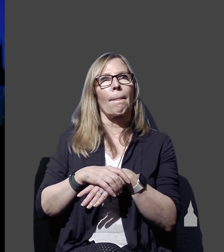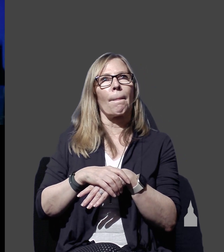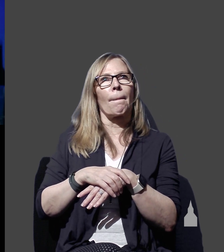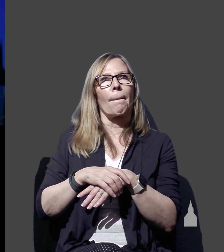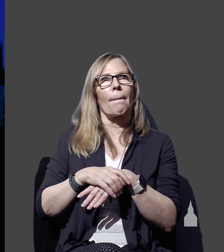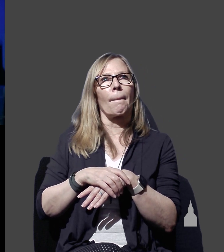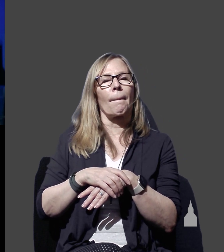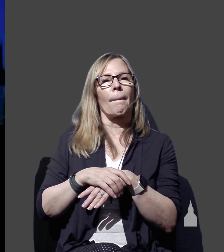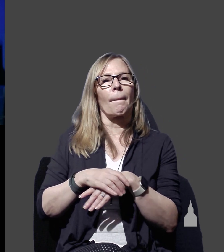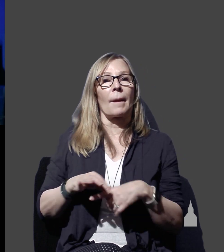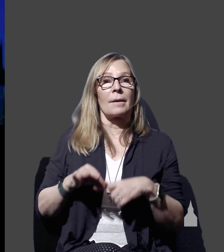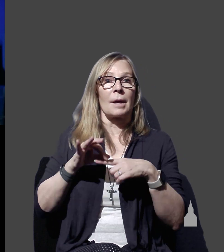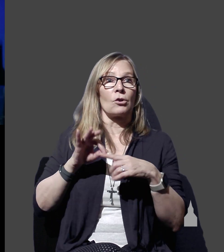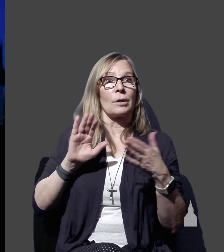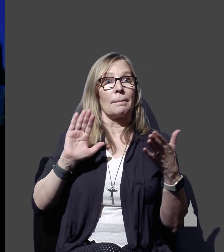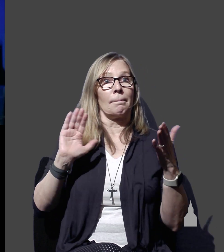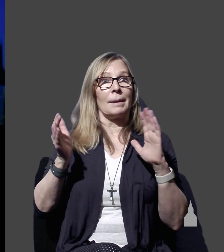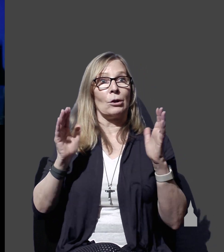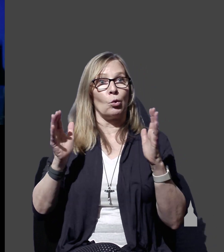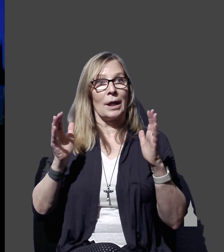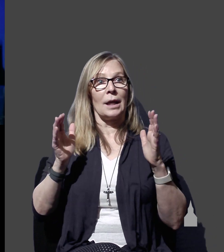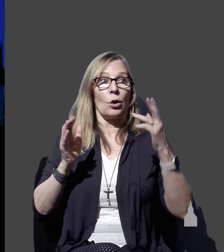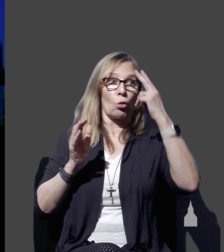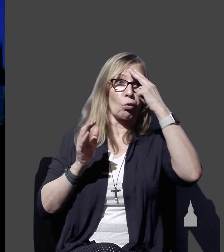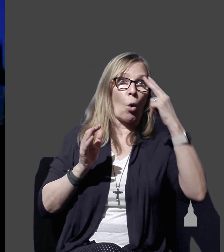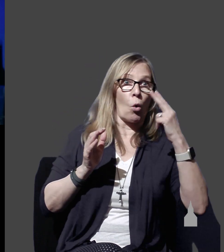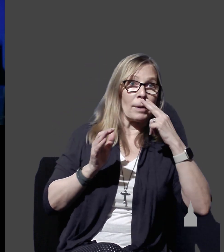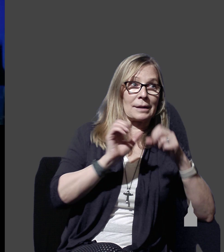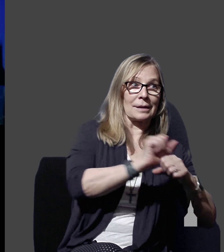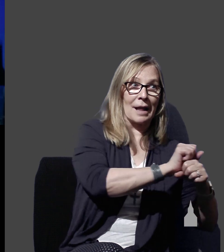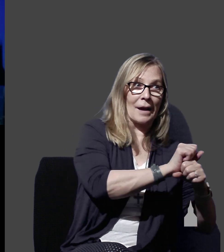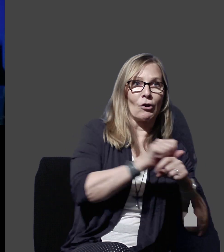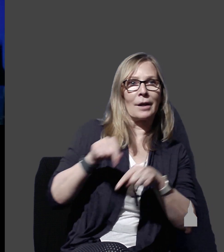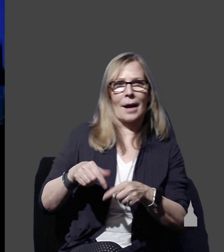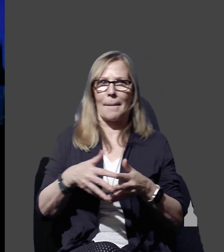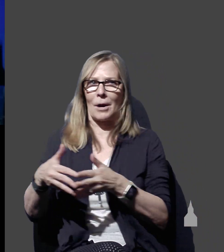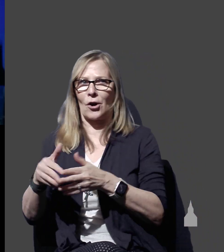particularly the contrast between slavery in the Roman Empire and slavery in America.